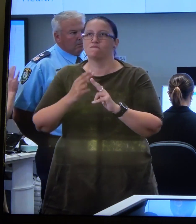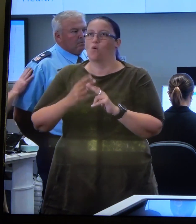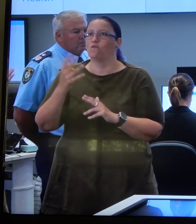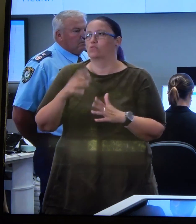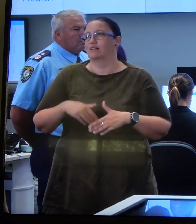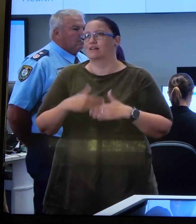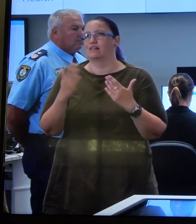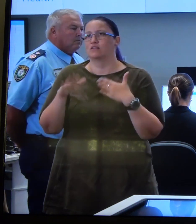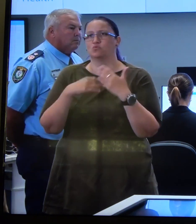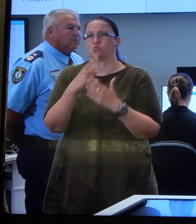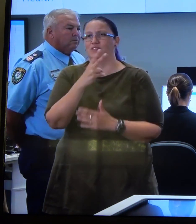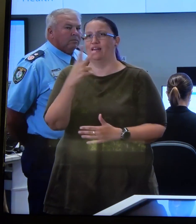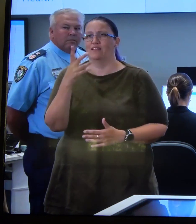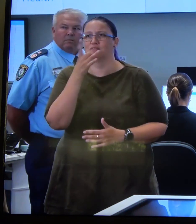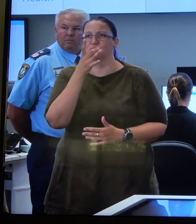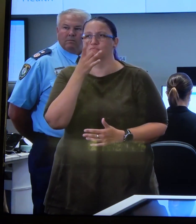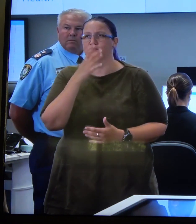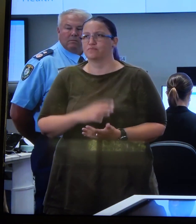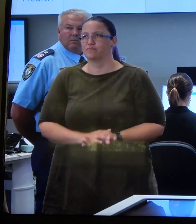yourself.